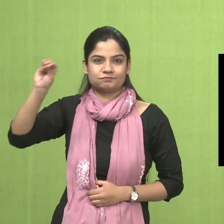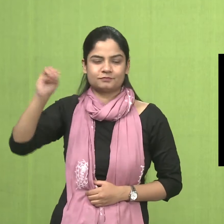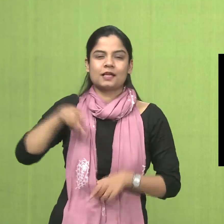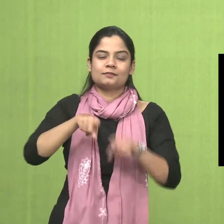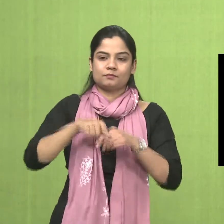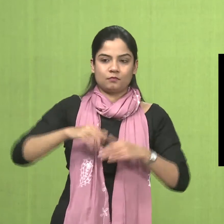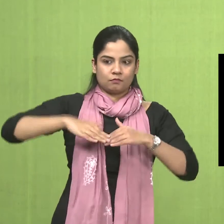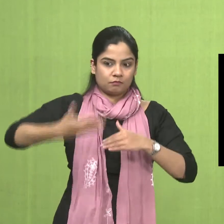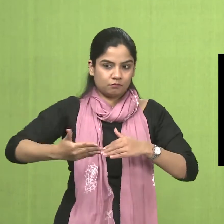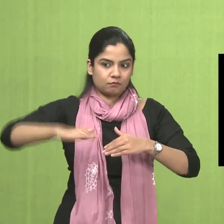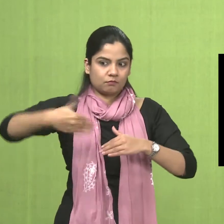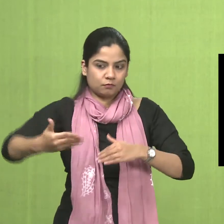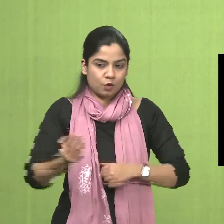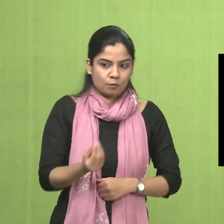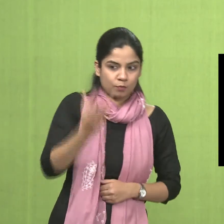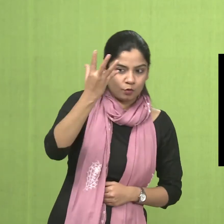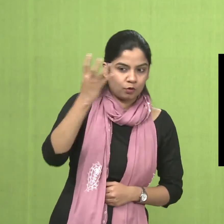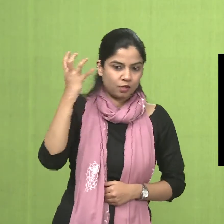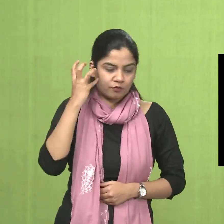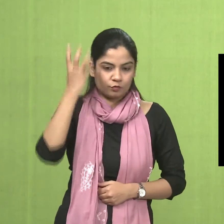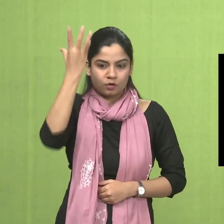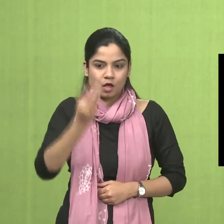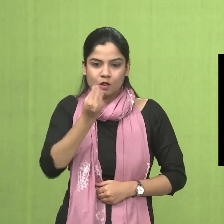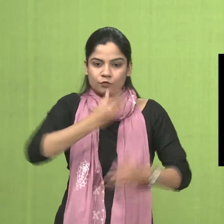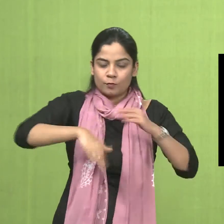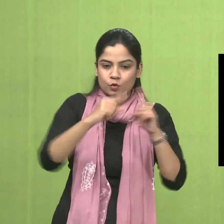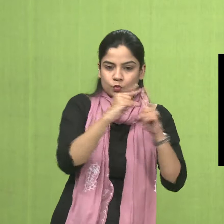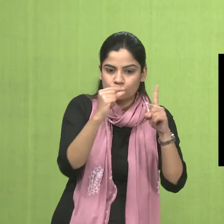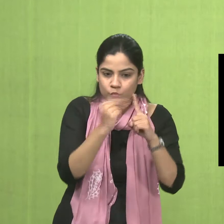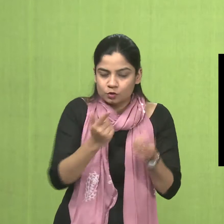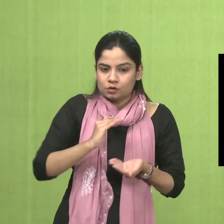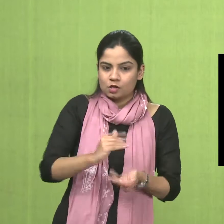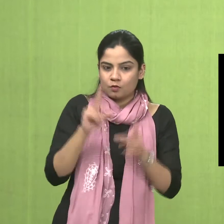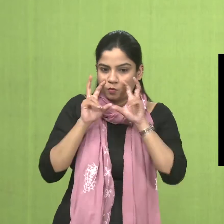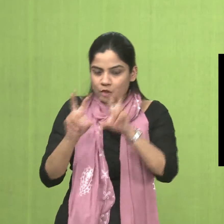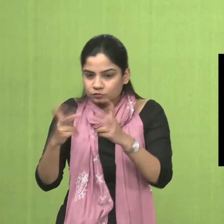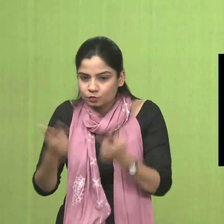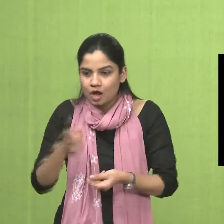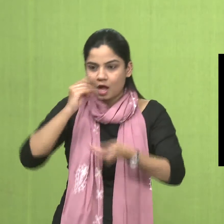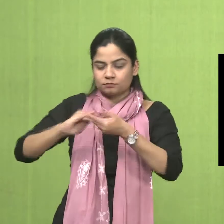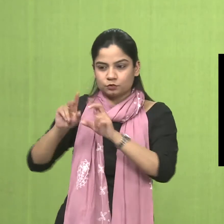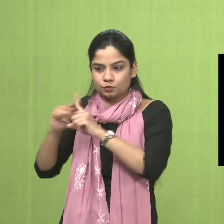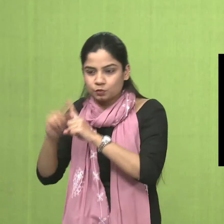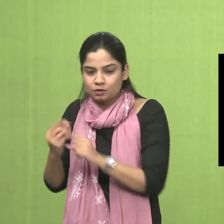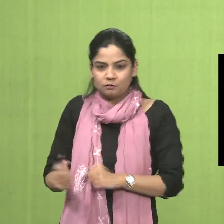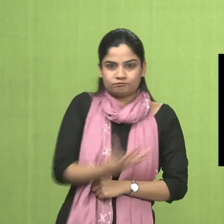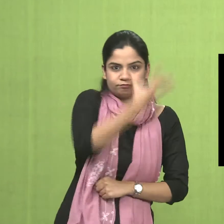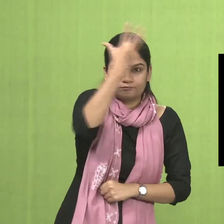schedule. For example, what next we have to do throughout the day, in the morning, in the afternoon, in